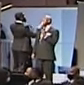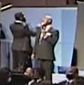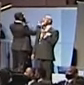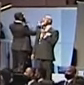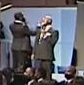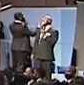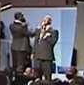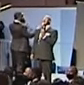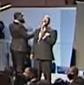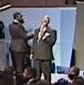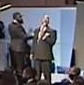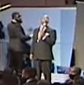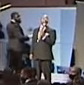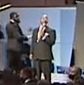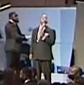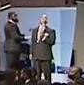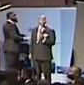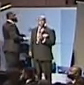Yes.